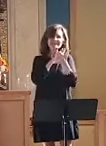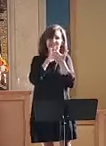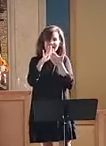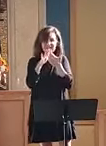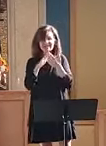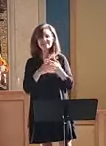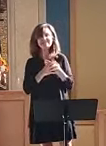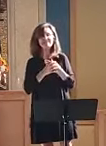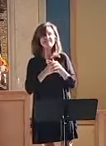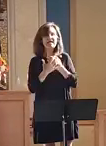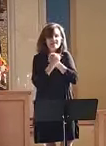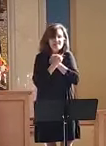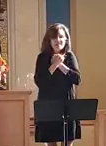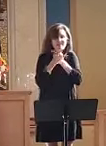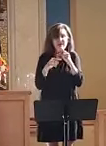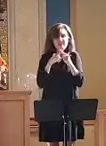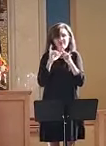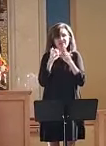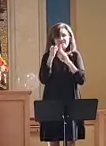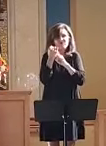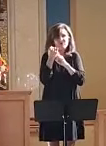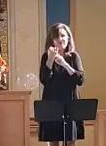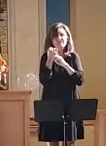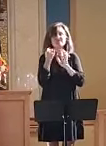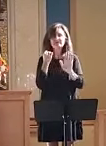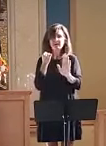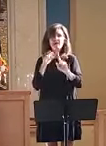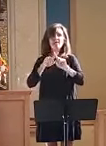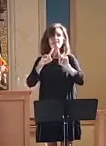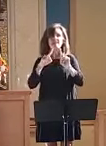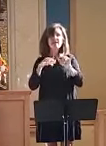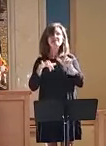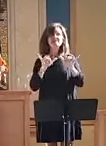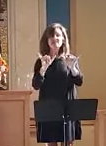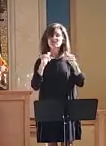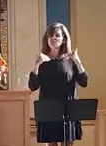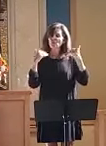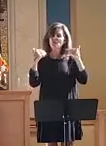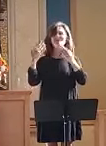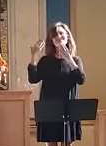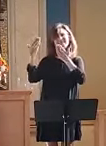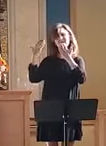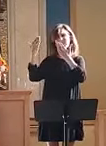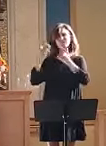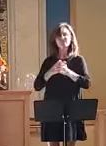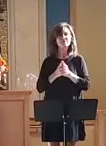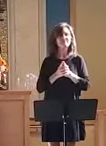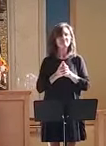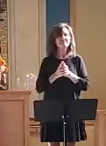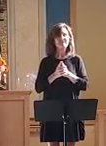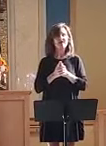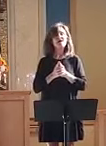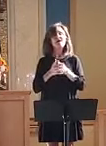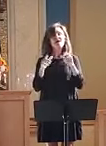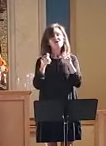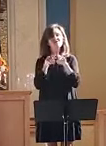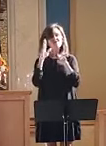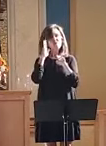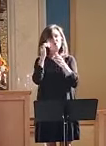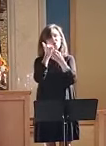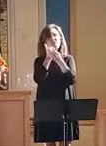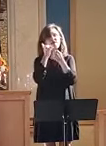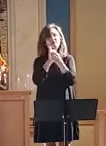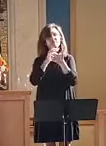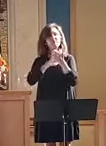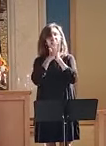caring about it, and it is a valid point, still be grateful. As an added bonus, it will help you to be